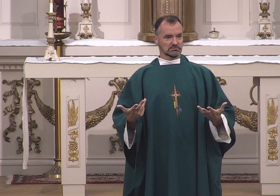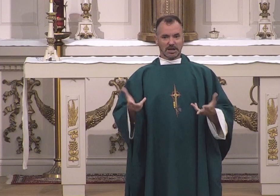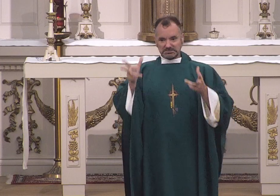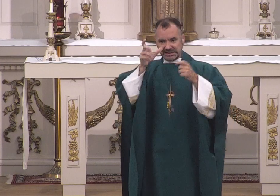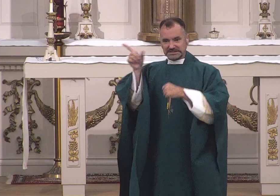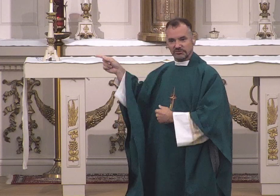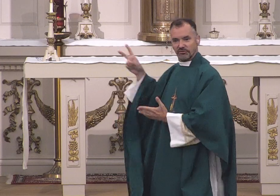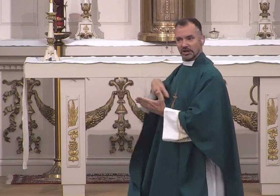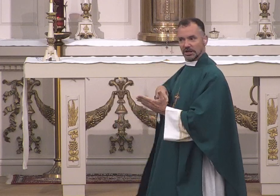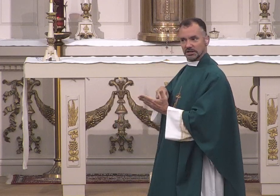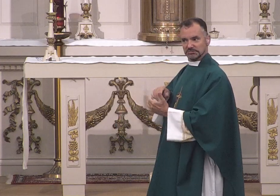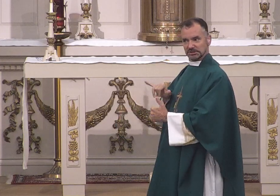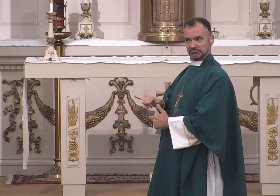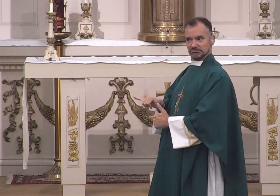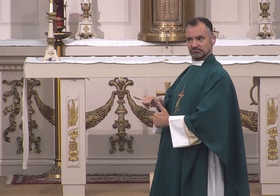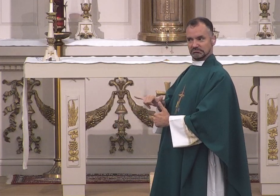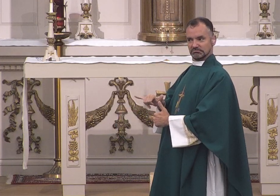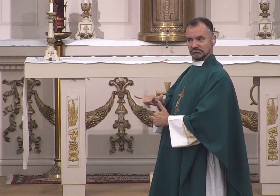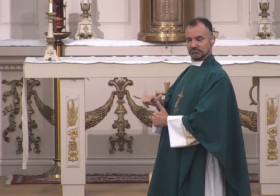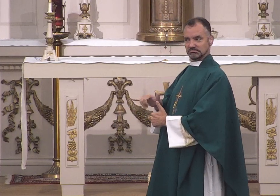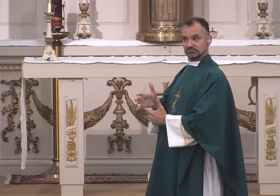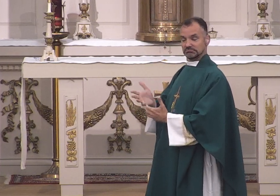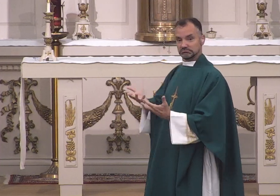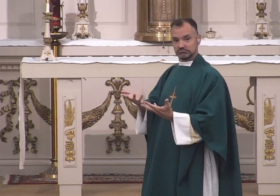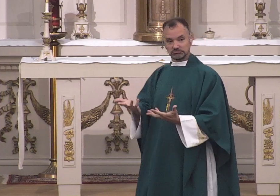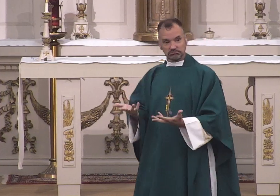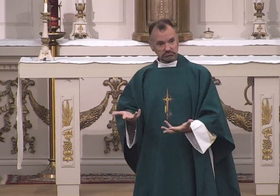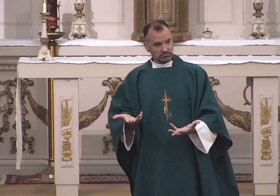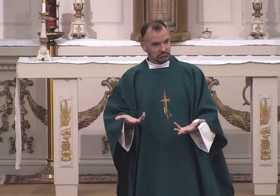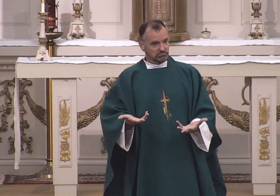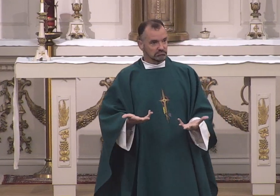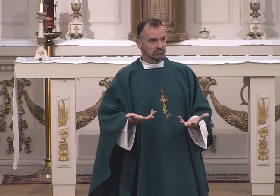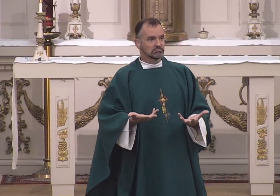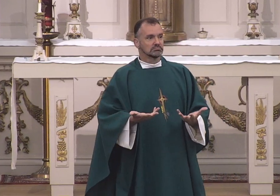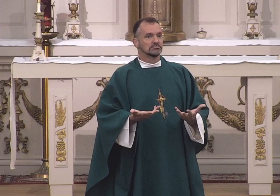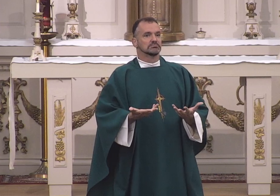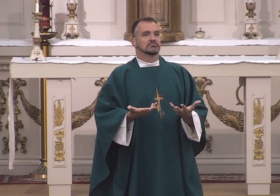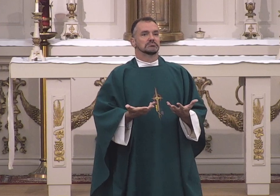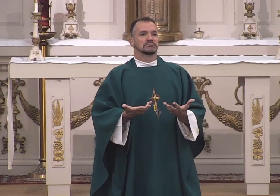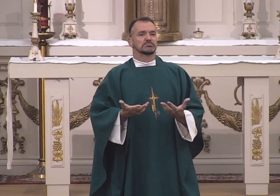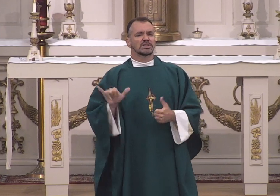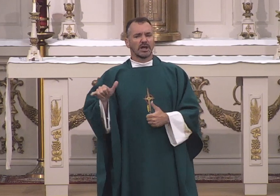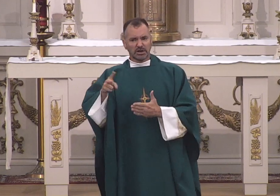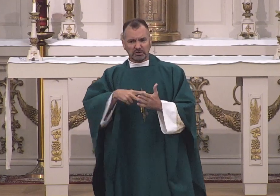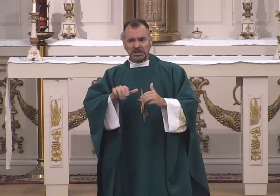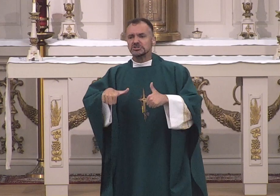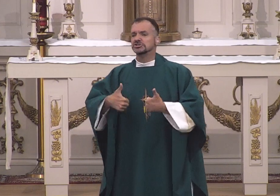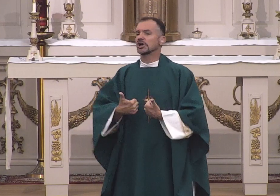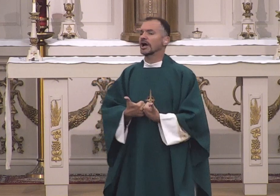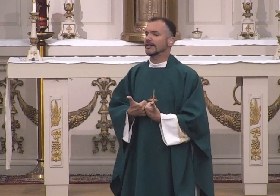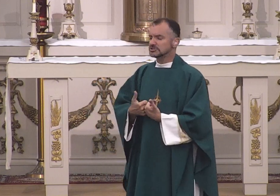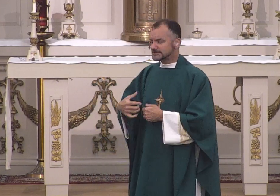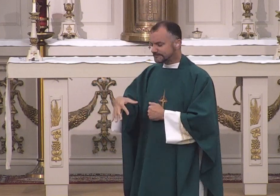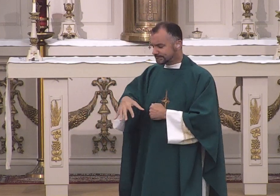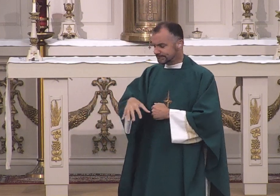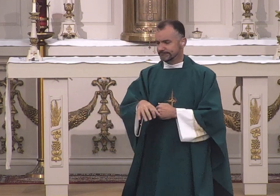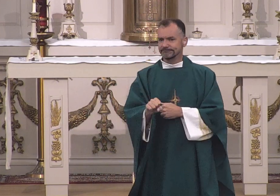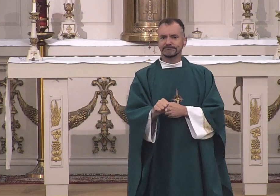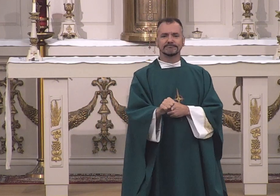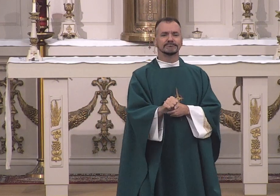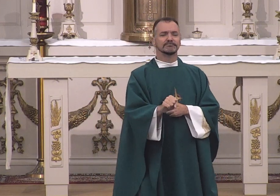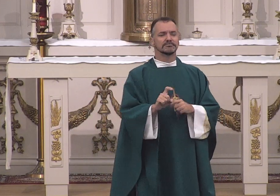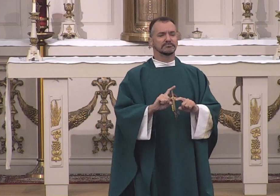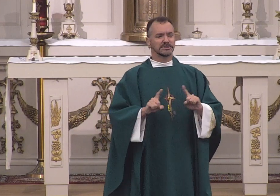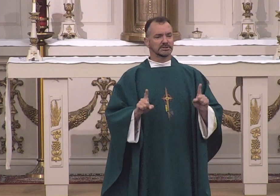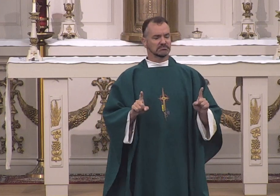like. When I was listening to the reading, though, today, it really struck me and reminded me of